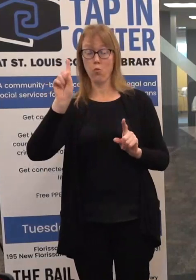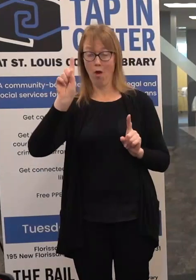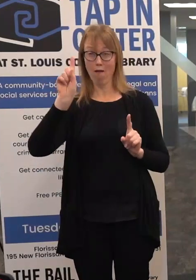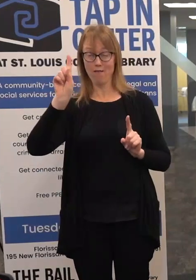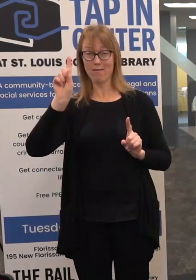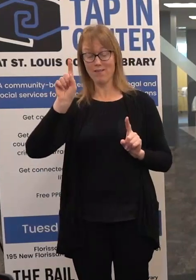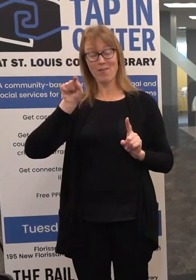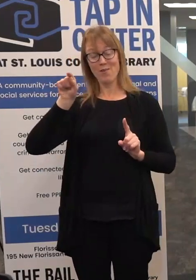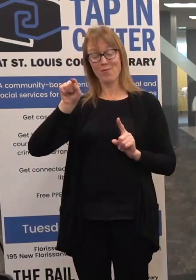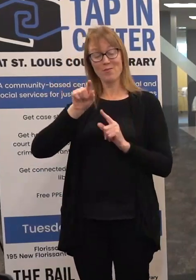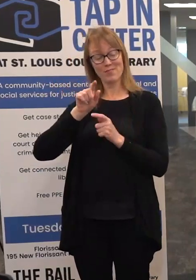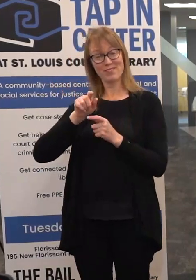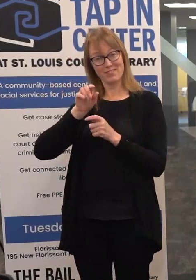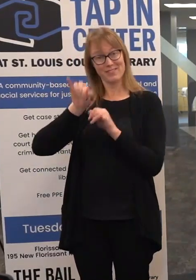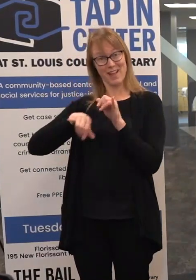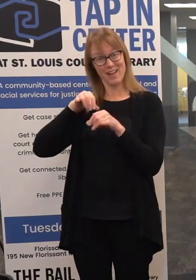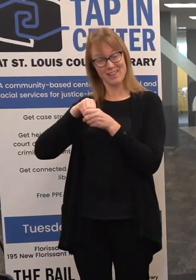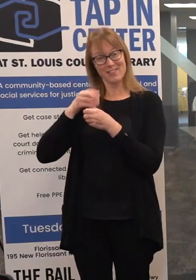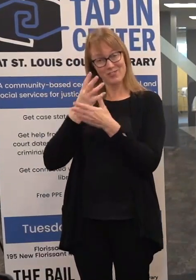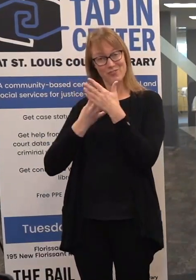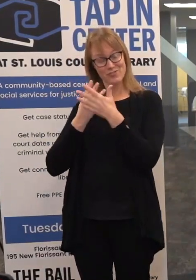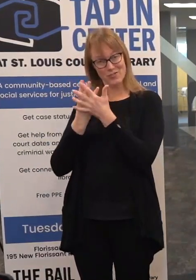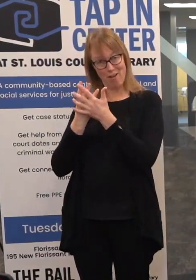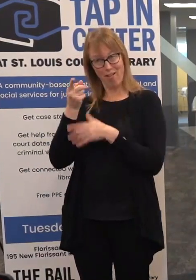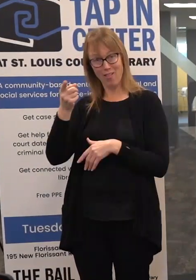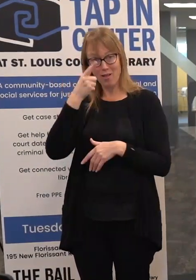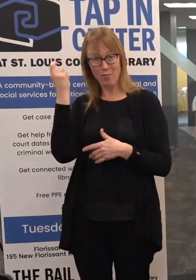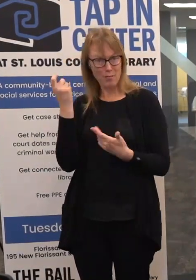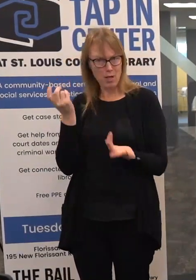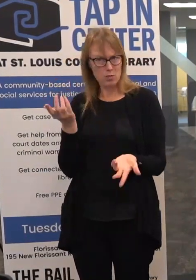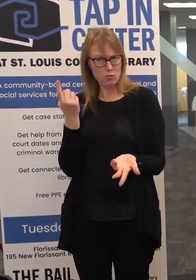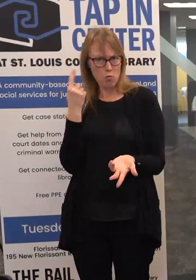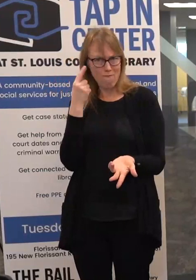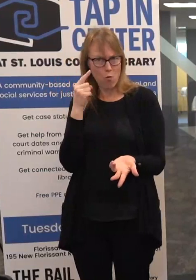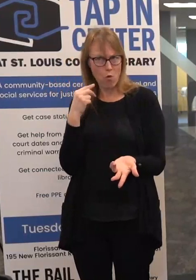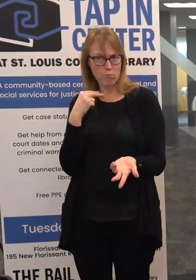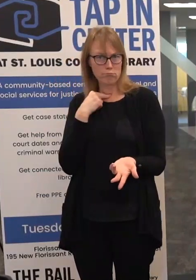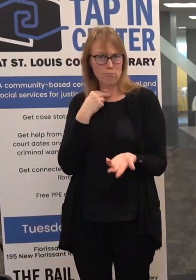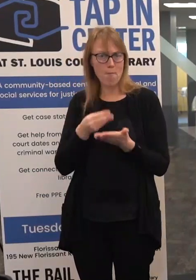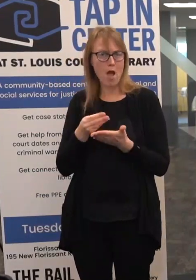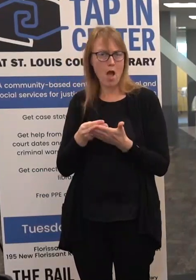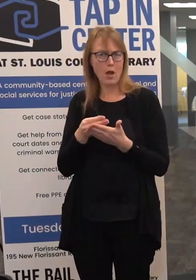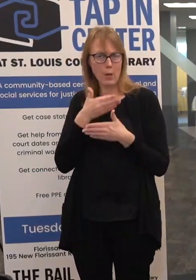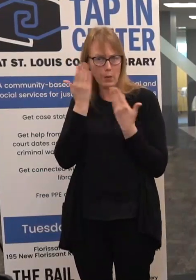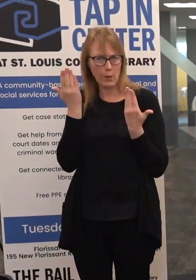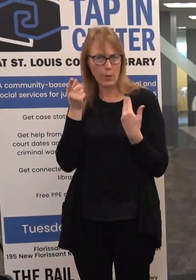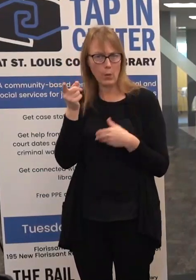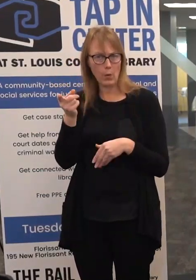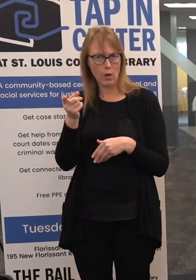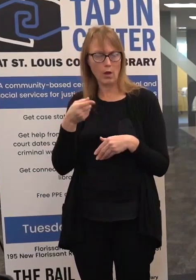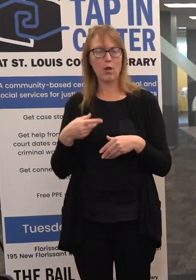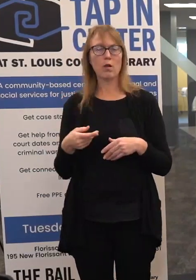did not have the money to make bail, who would ultimately have their cases dismissed. Pretrial incarceration is a big